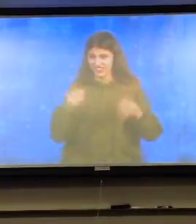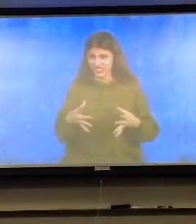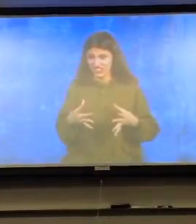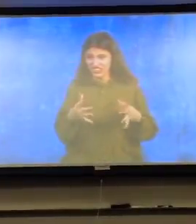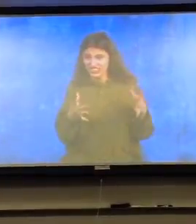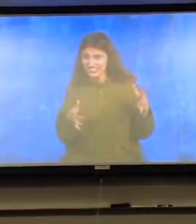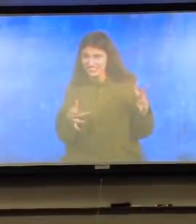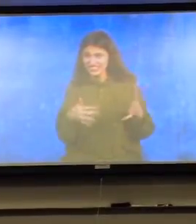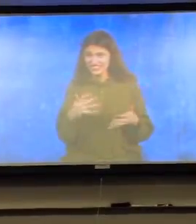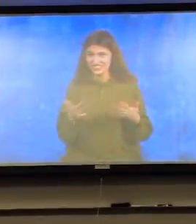A favorite teacher?